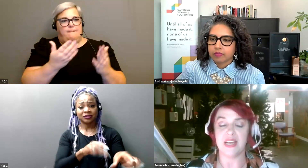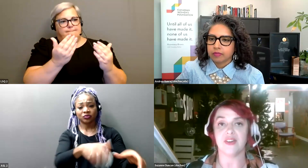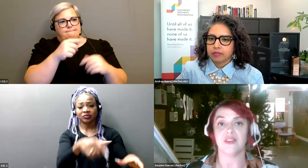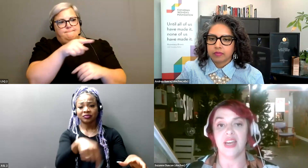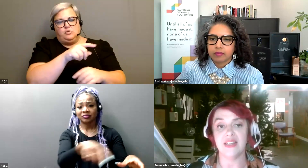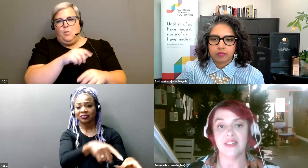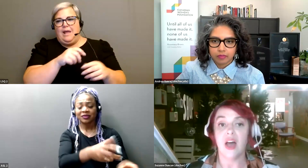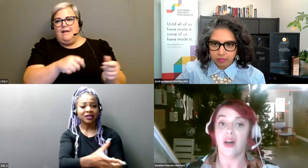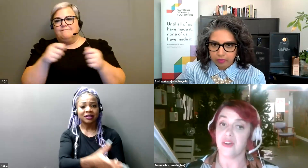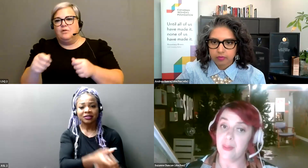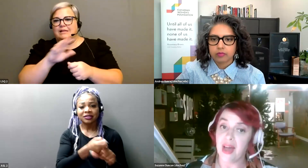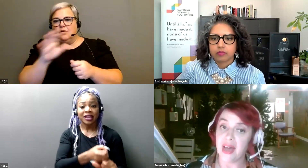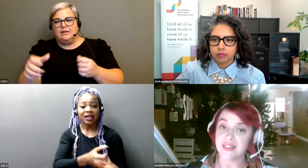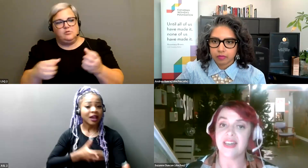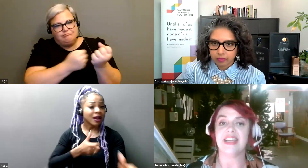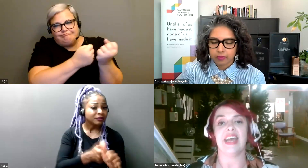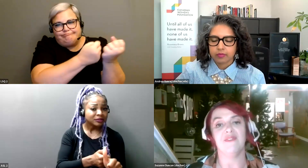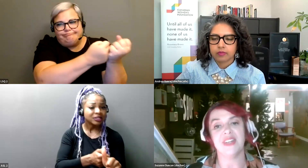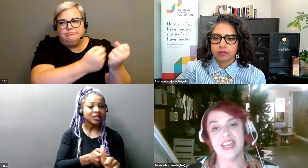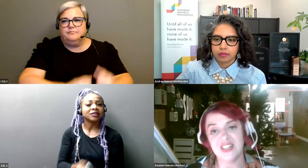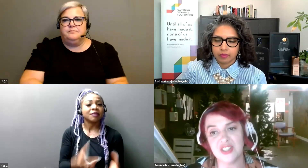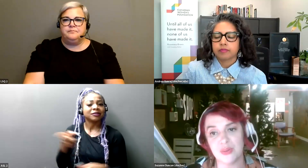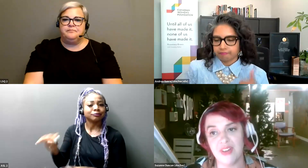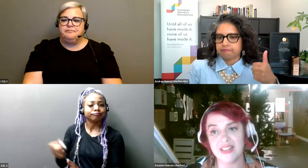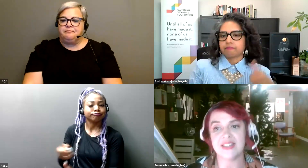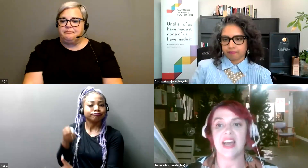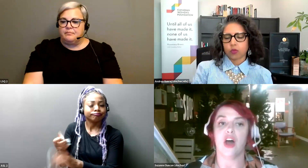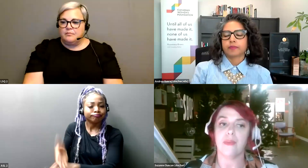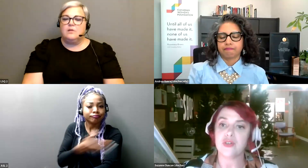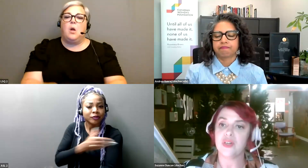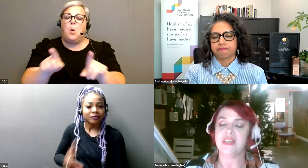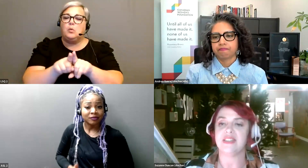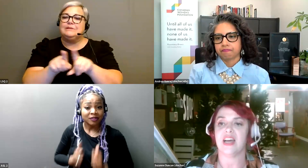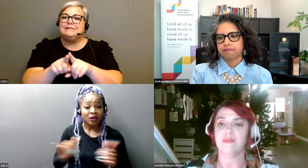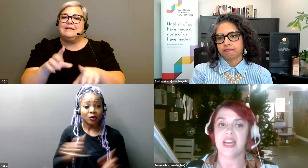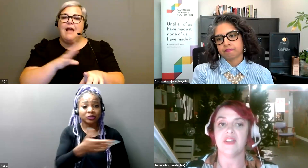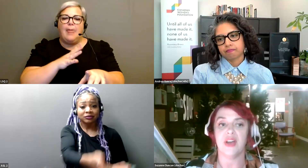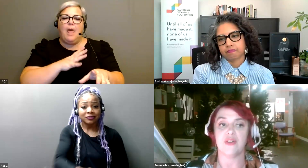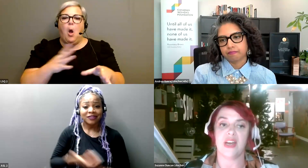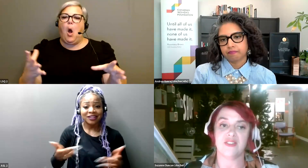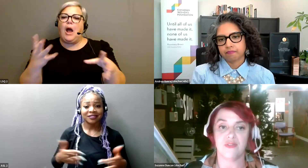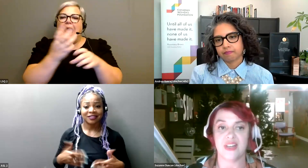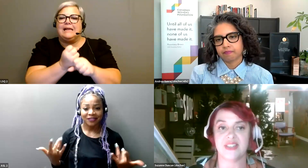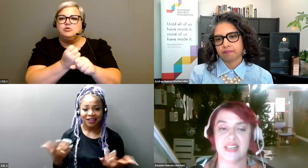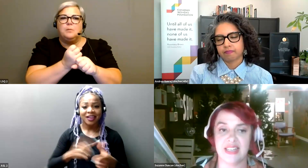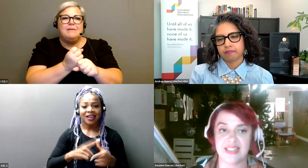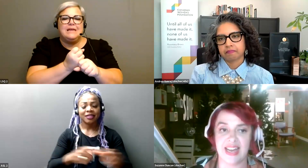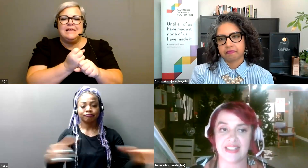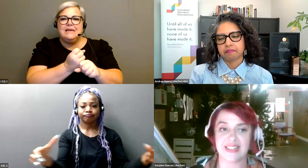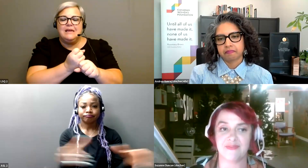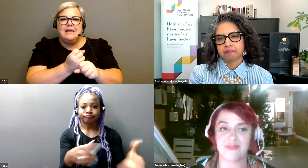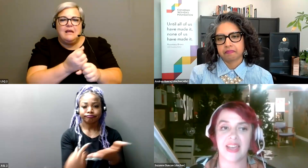receive updates on their impact. They get invitations to events and opportunities to come together and raise their voices